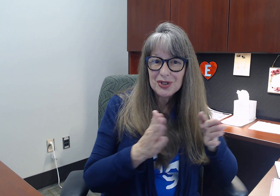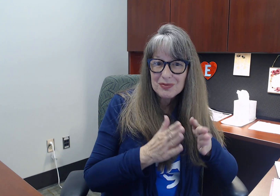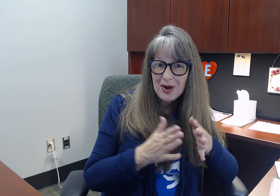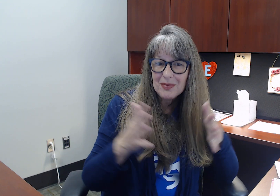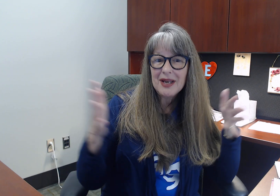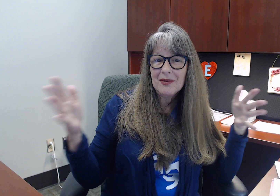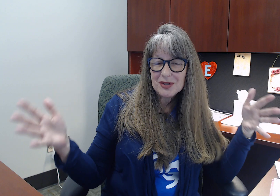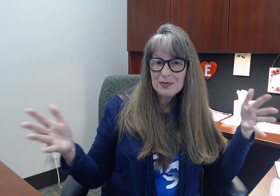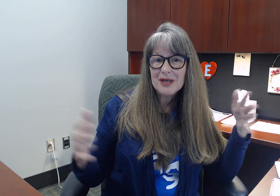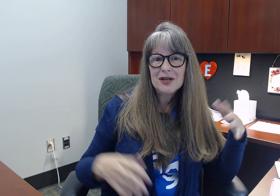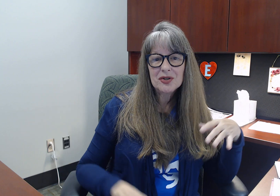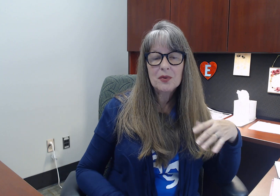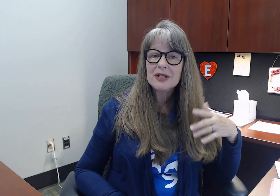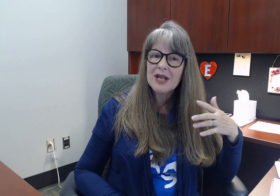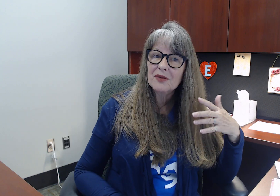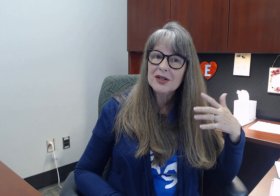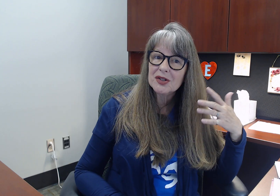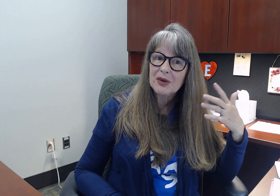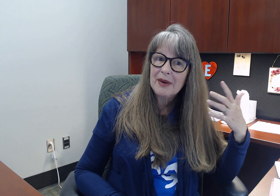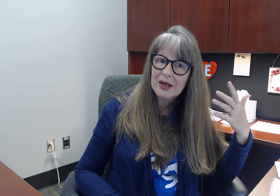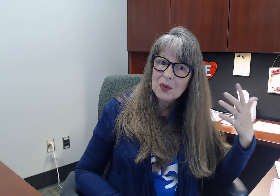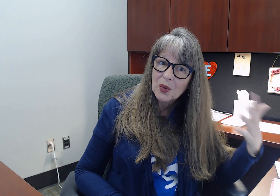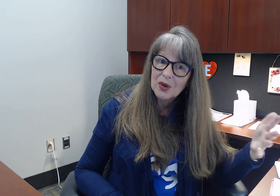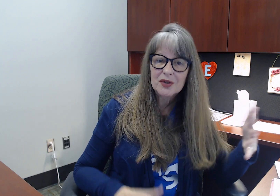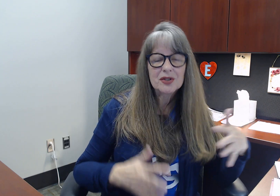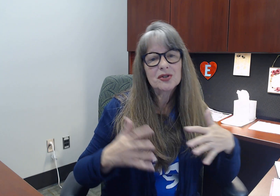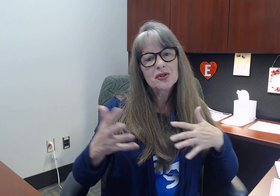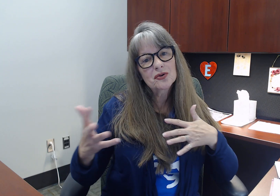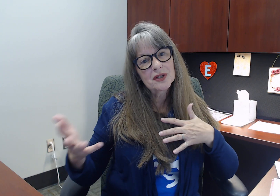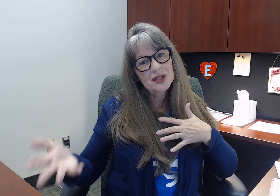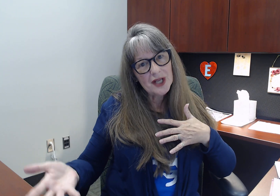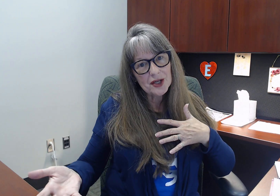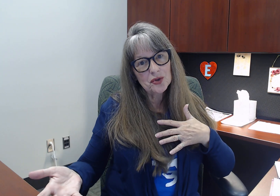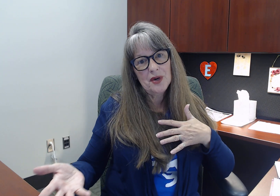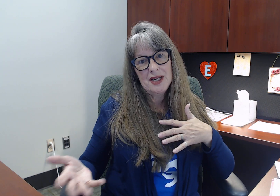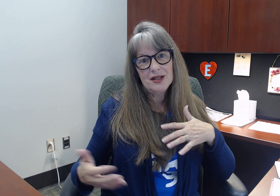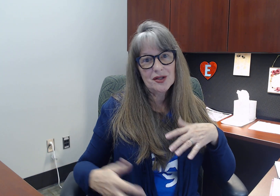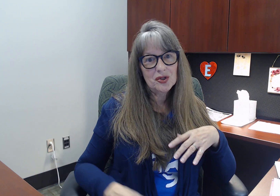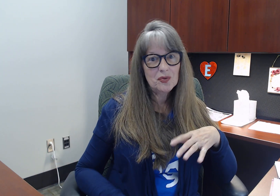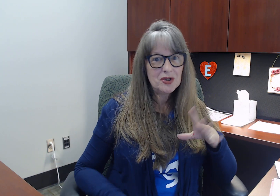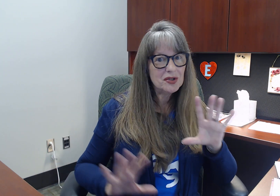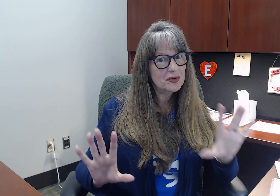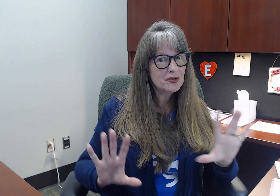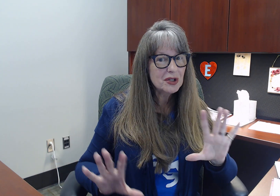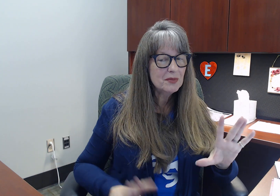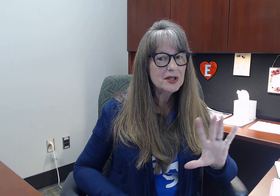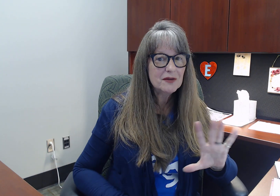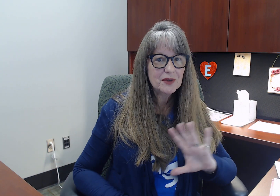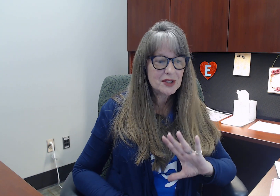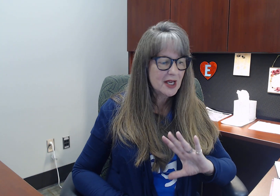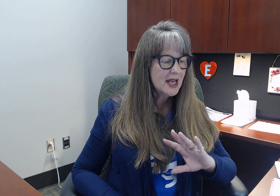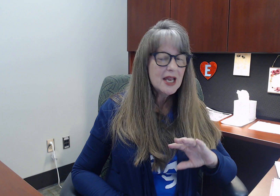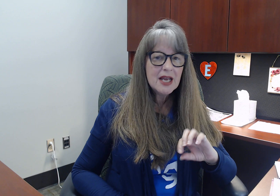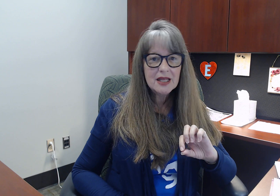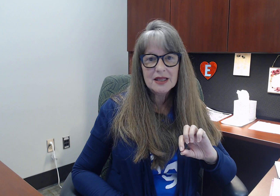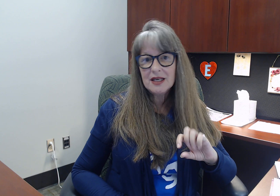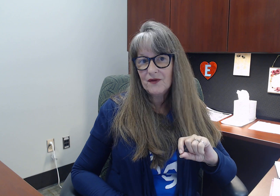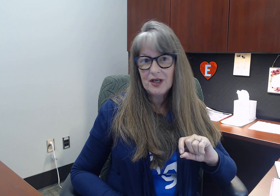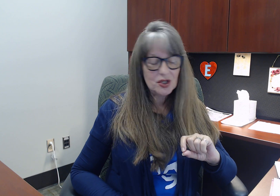small, but now it's big. So it's not necessarily making it worse. It's just you're exaggerating the situation. So there's a little bit of difference in the definition of